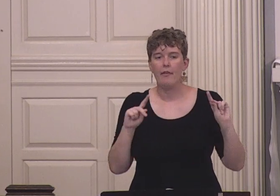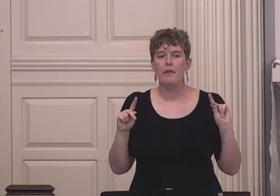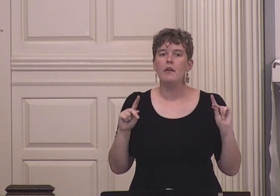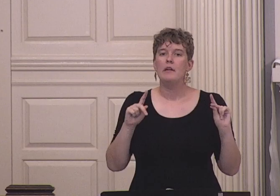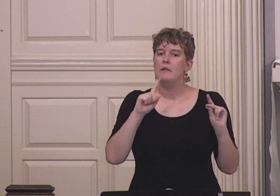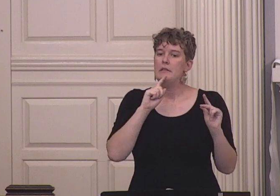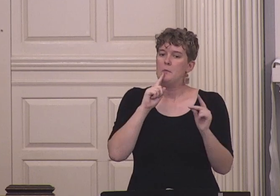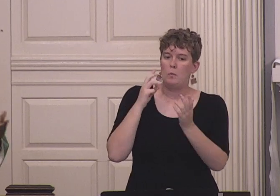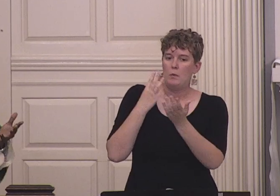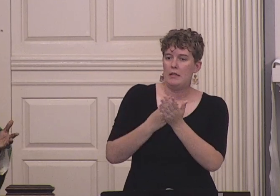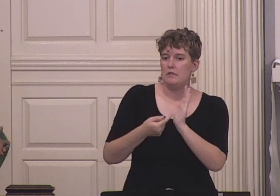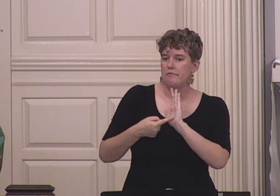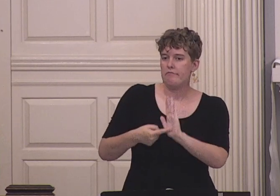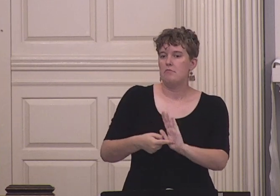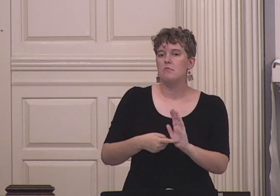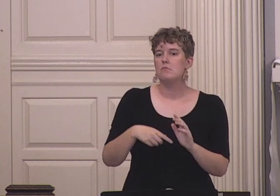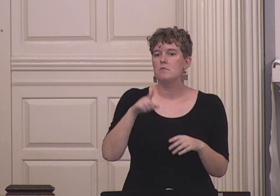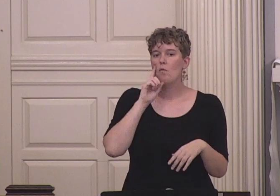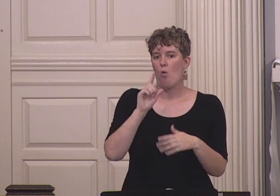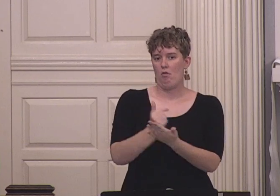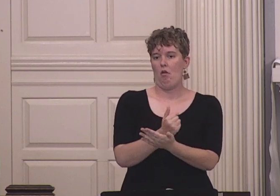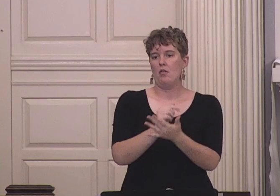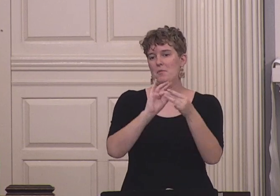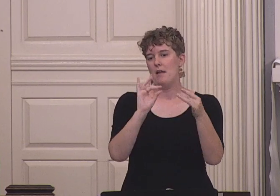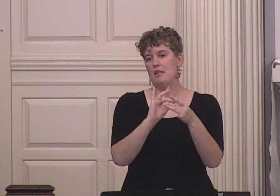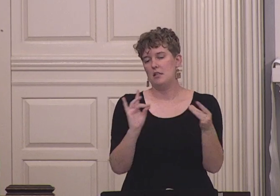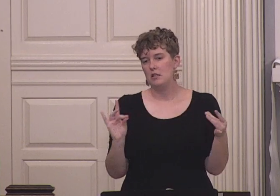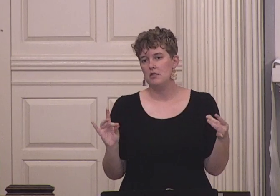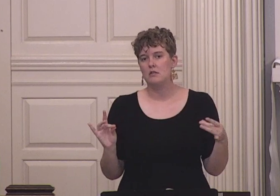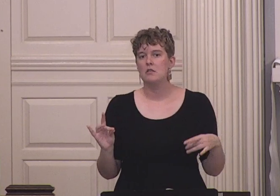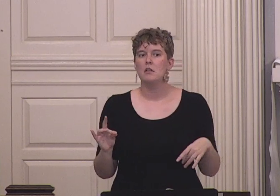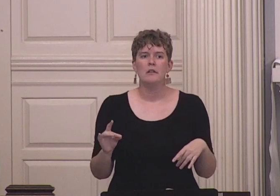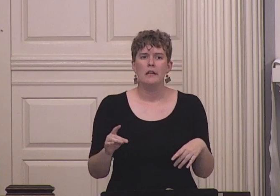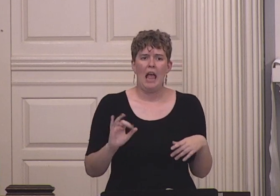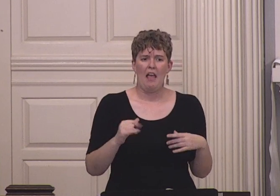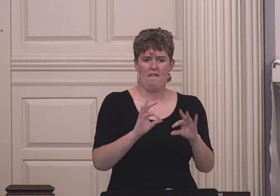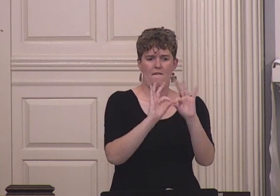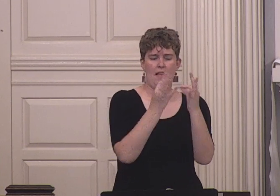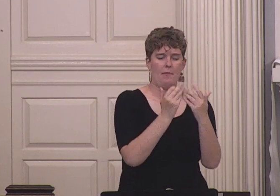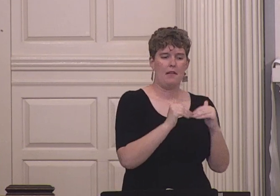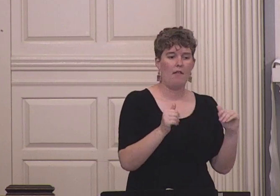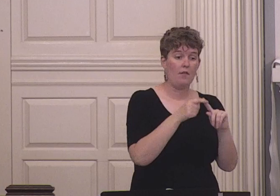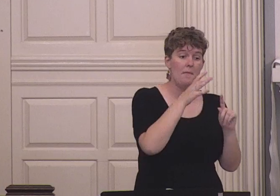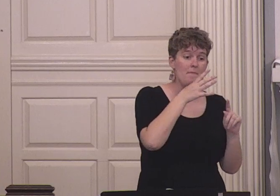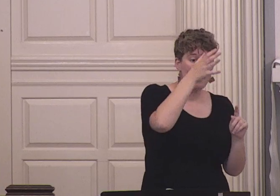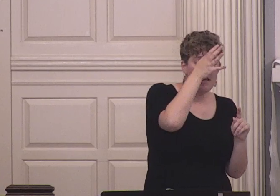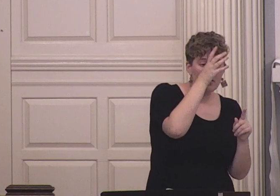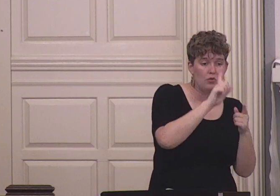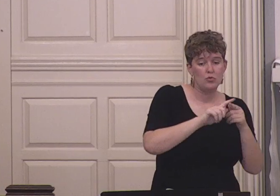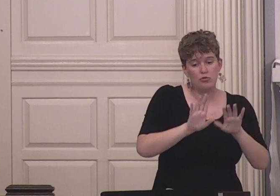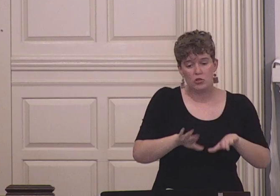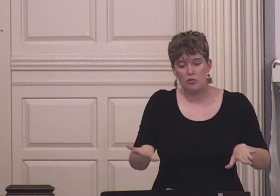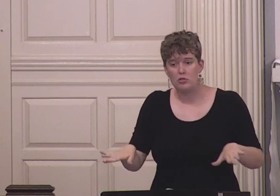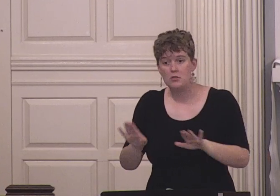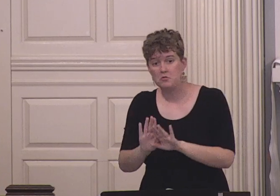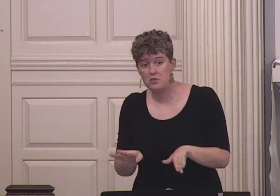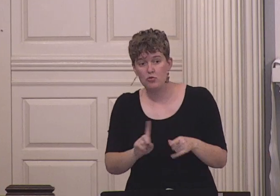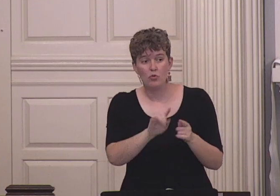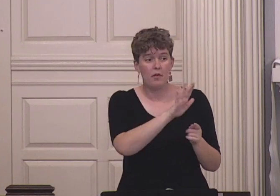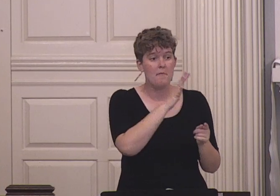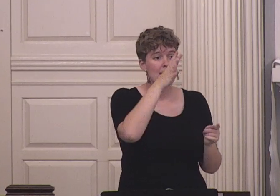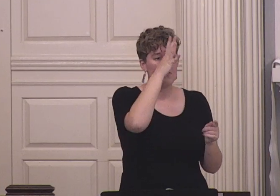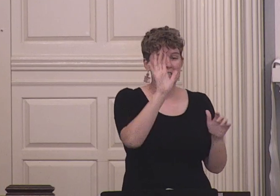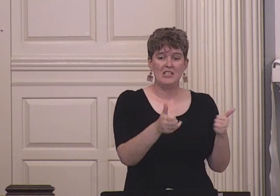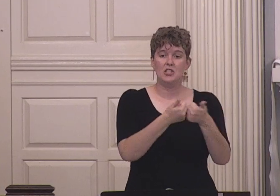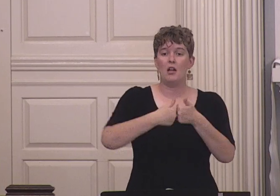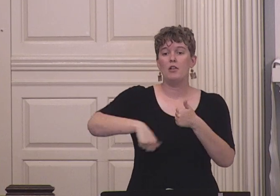message at the family level, parents to their children and children to their parents, challenging one another